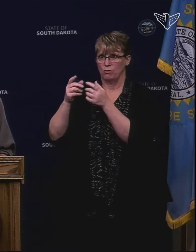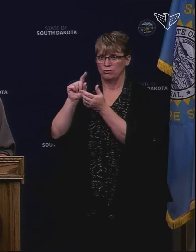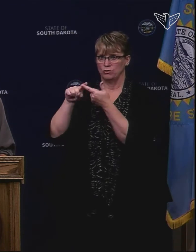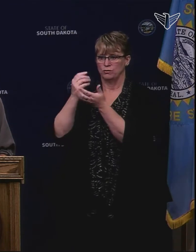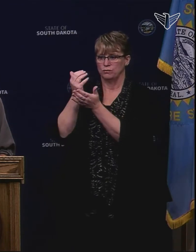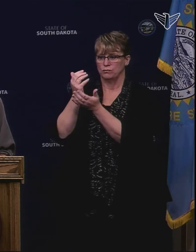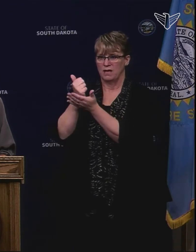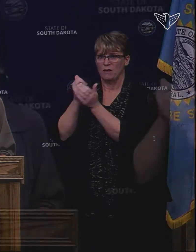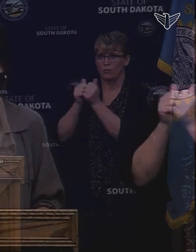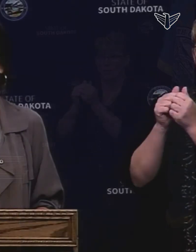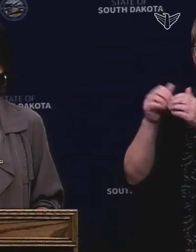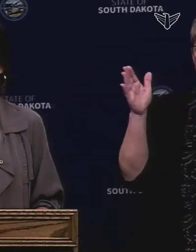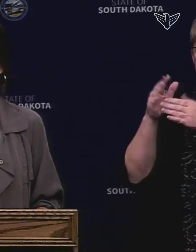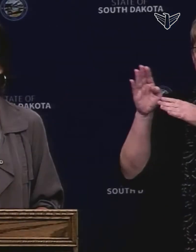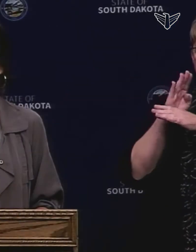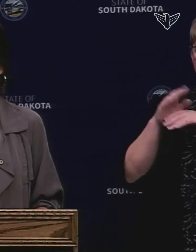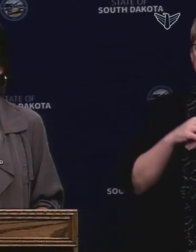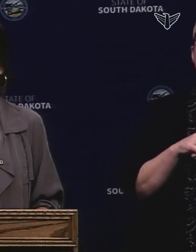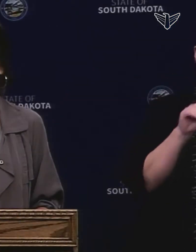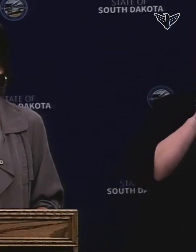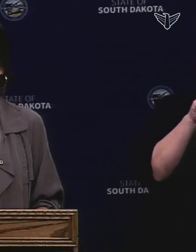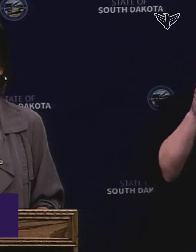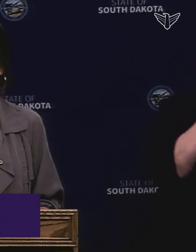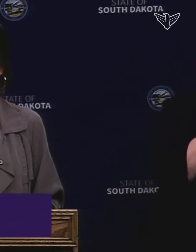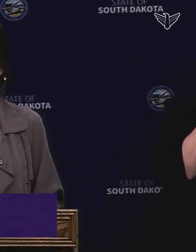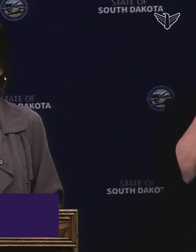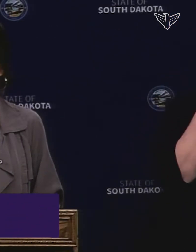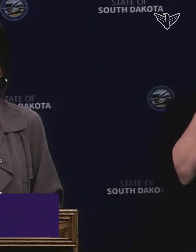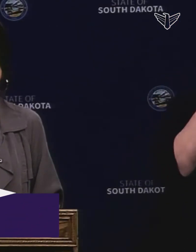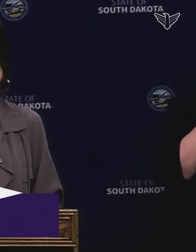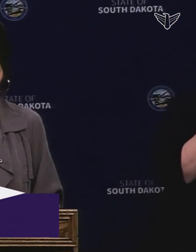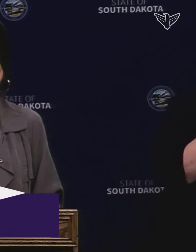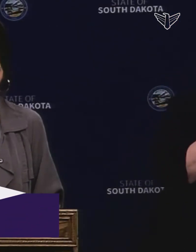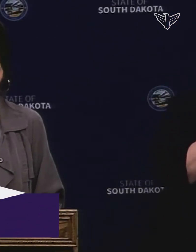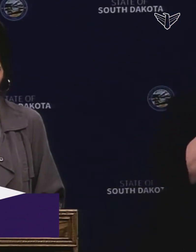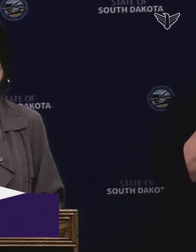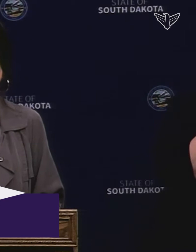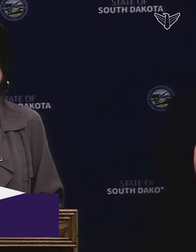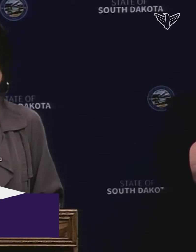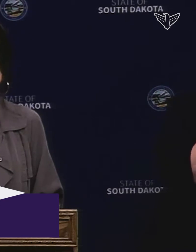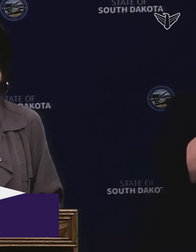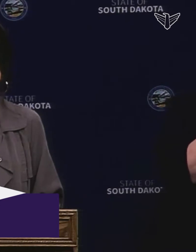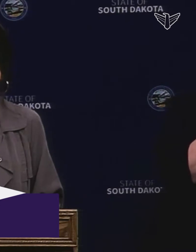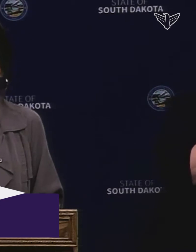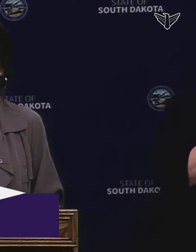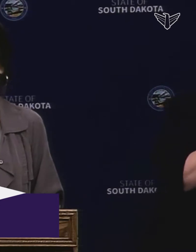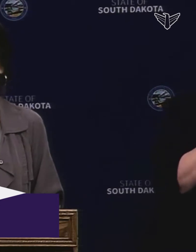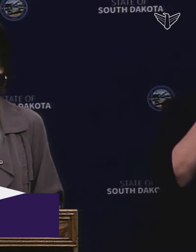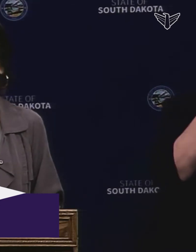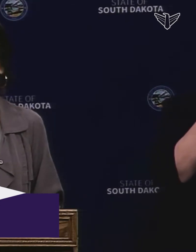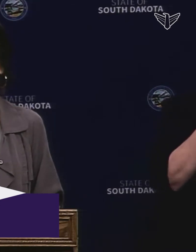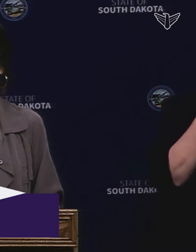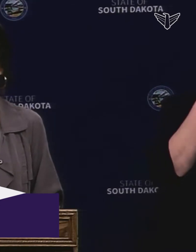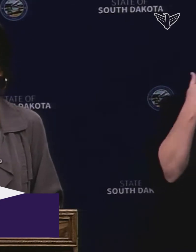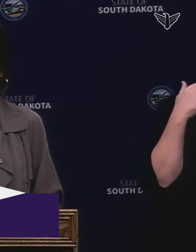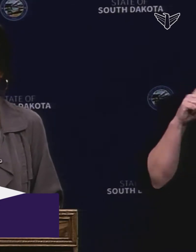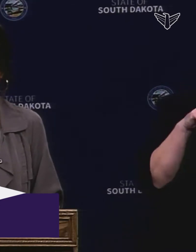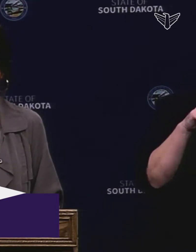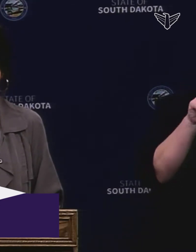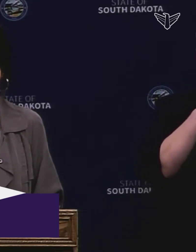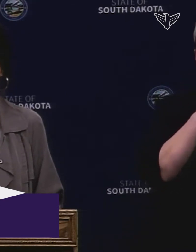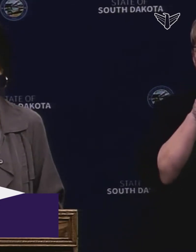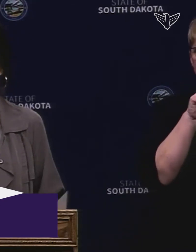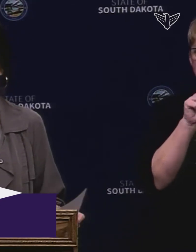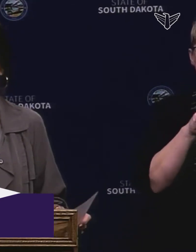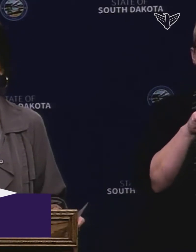its way to business owners. The different industries that have gotten relief from these loans so far are hotels, restaurants, retail,